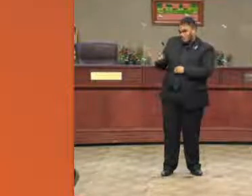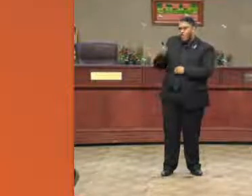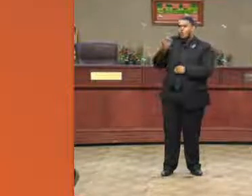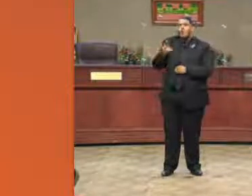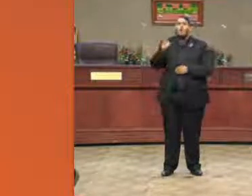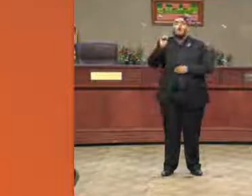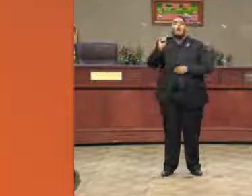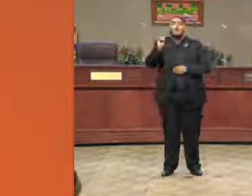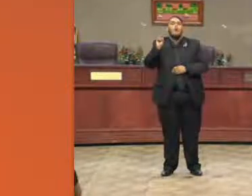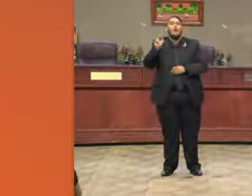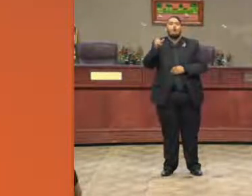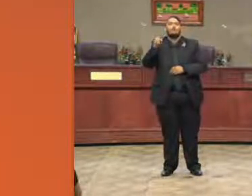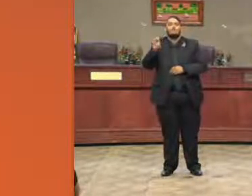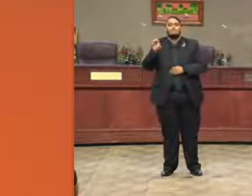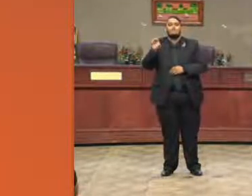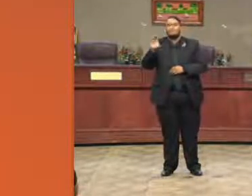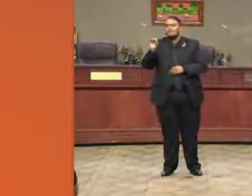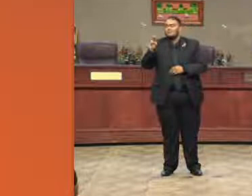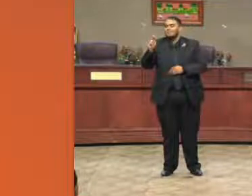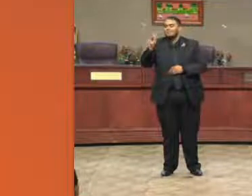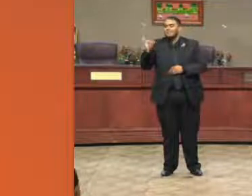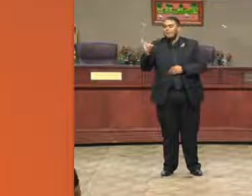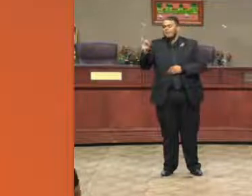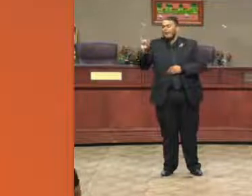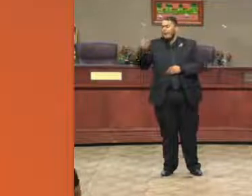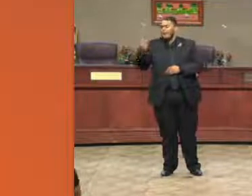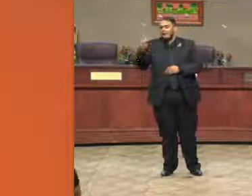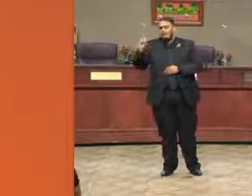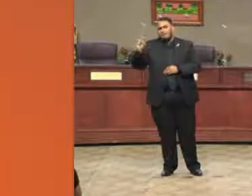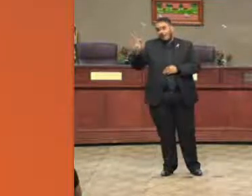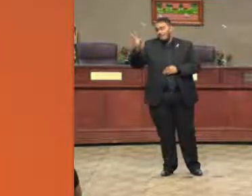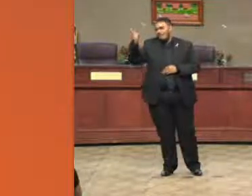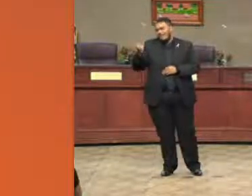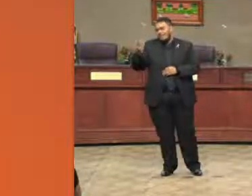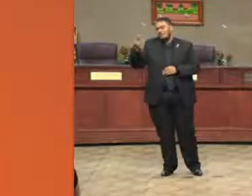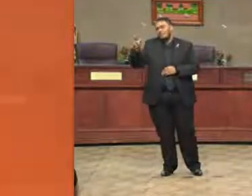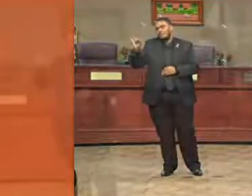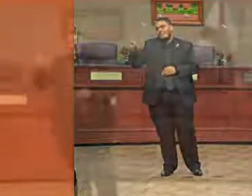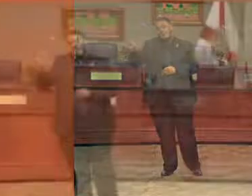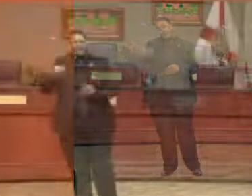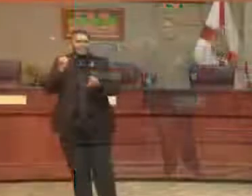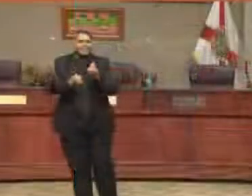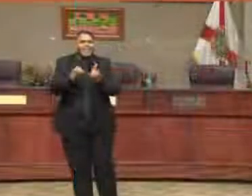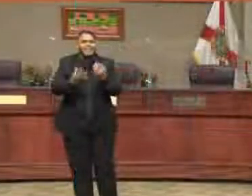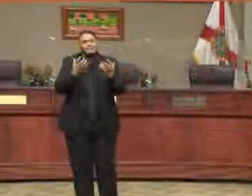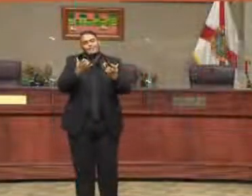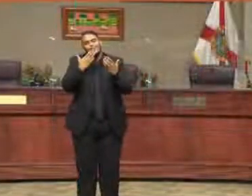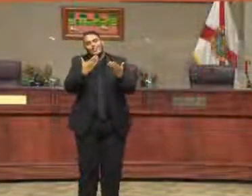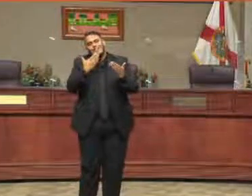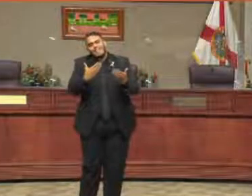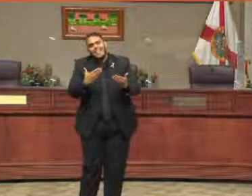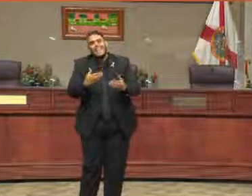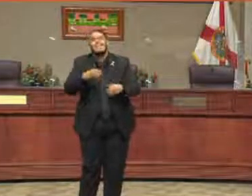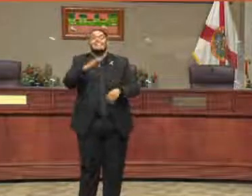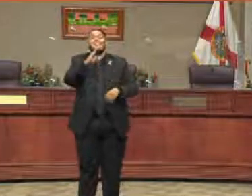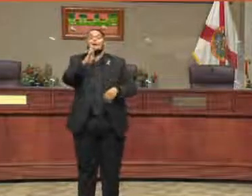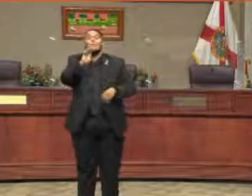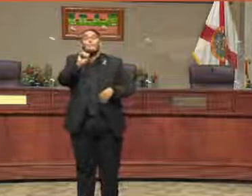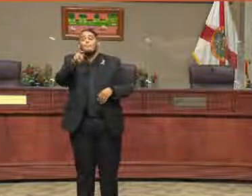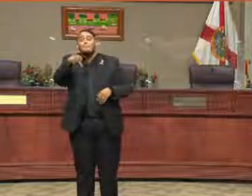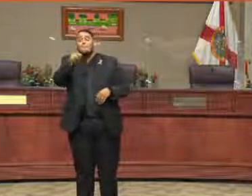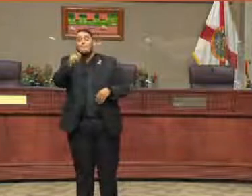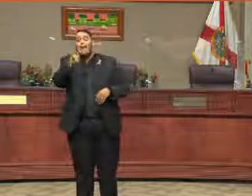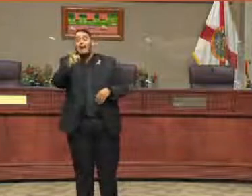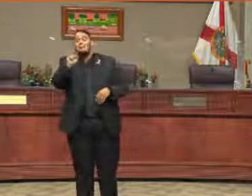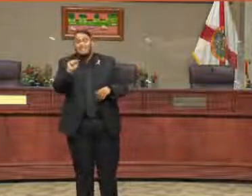orangecountyfl.hiv. And finally, I want to thank the Tangelo Park Baptist Church, Second Harvest Food Bank, True Health,